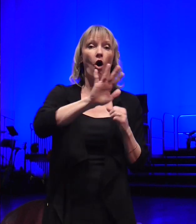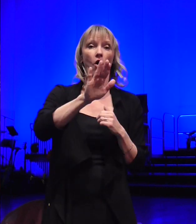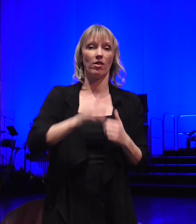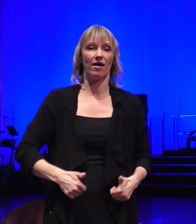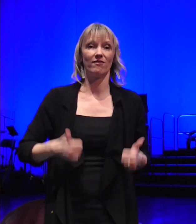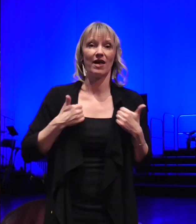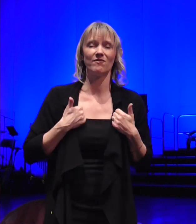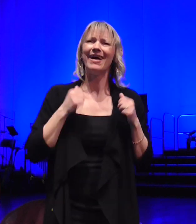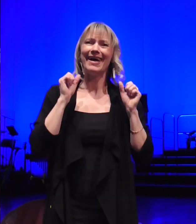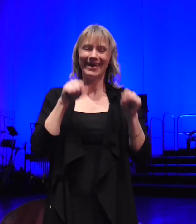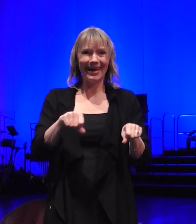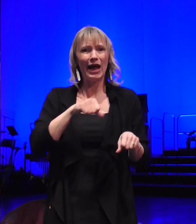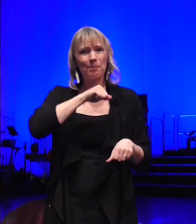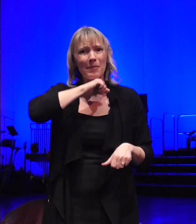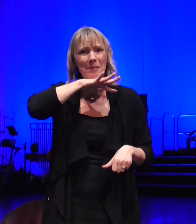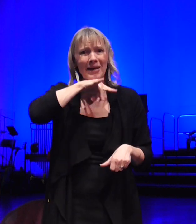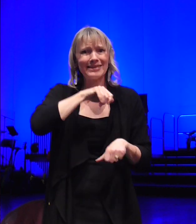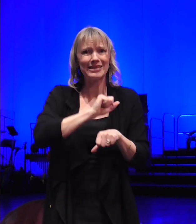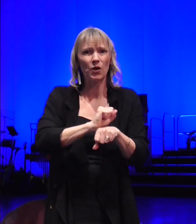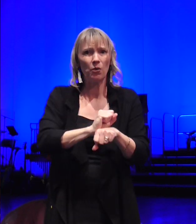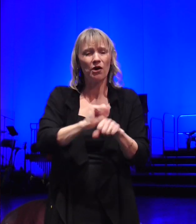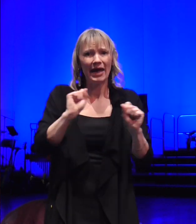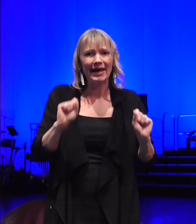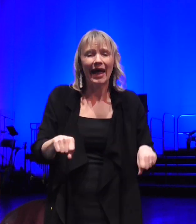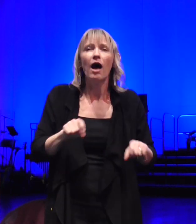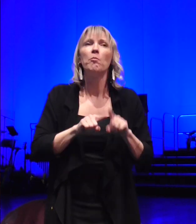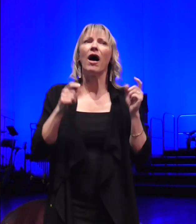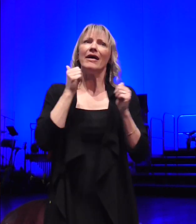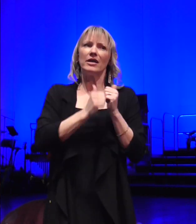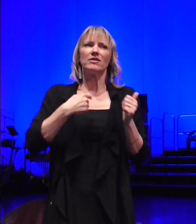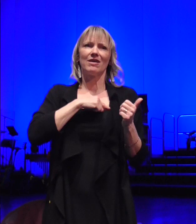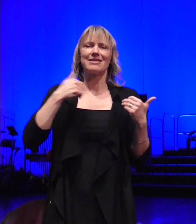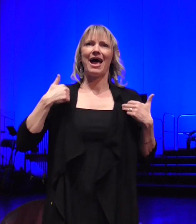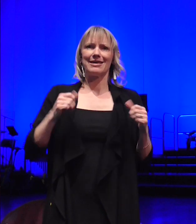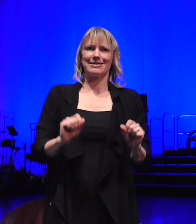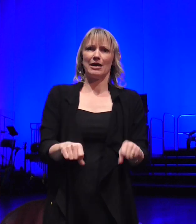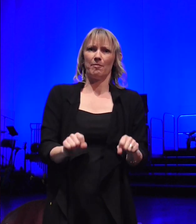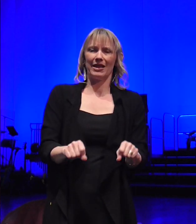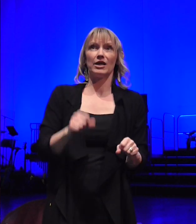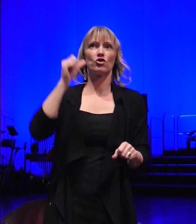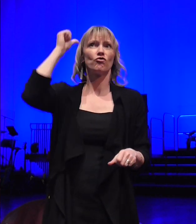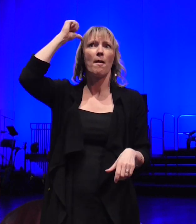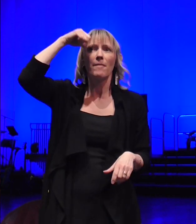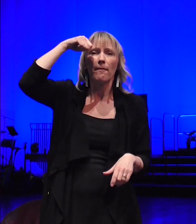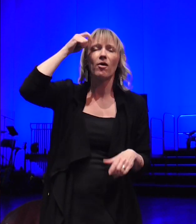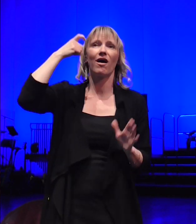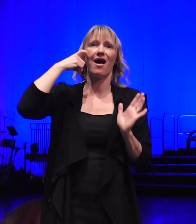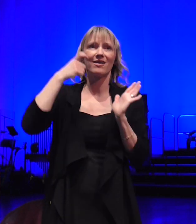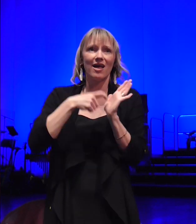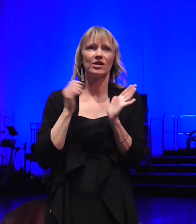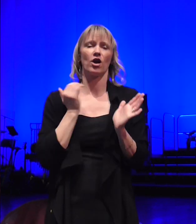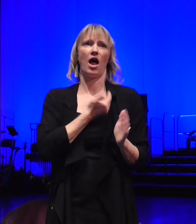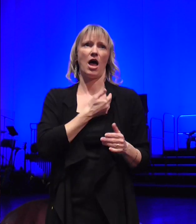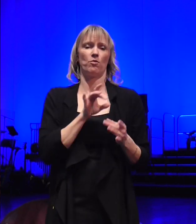be messy work getting there, but each of us has that ability to remember and acknowledge our spiritual